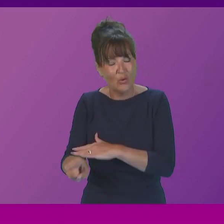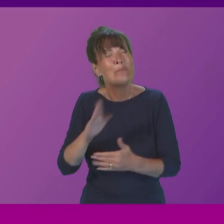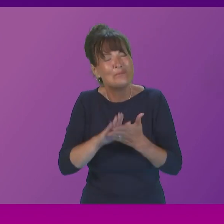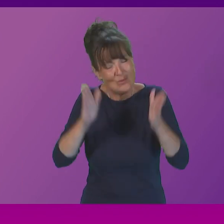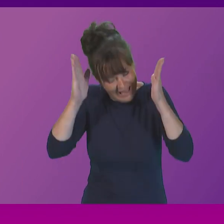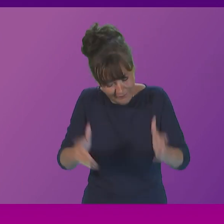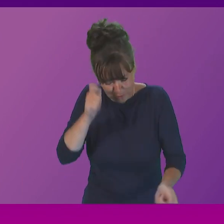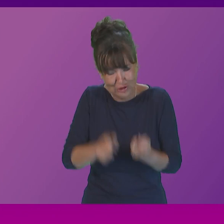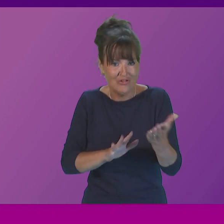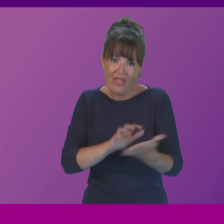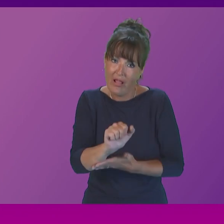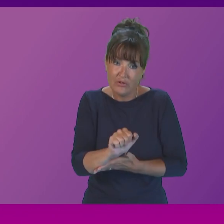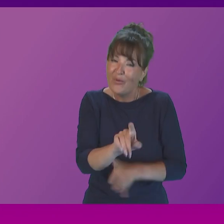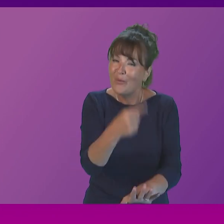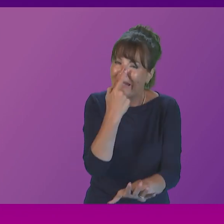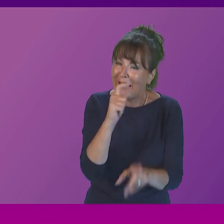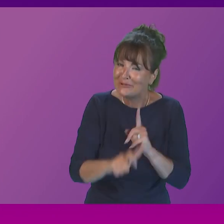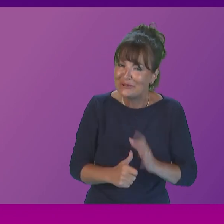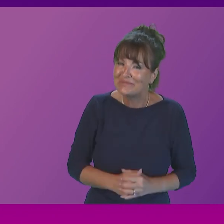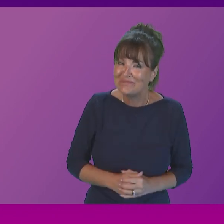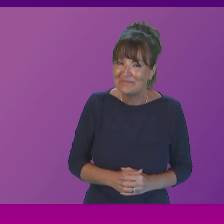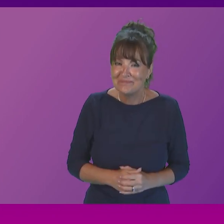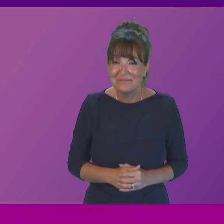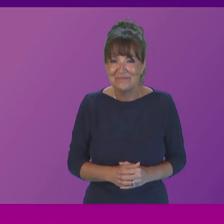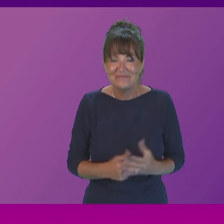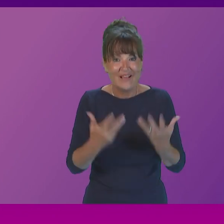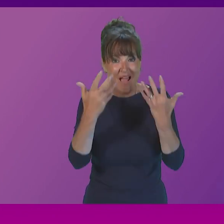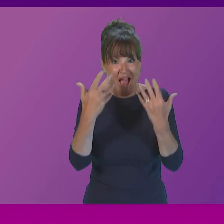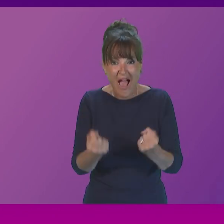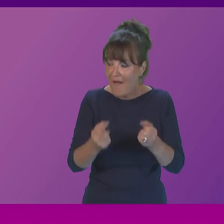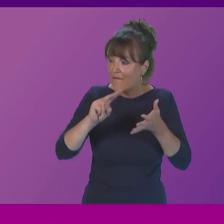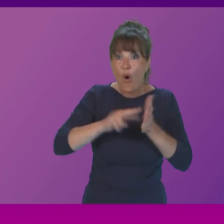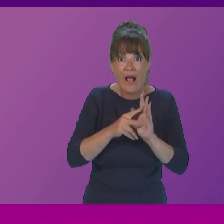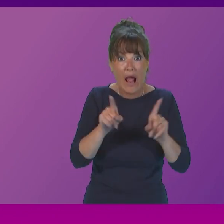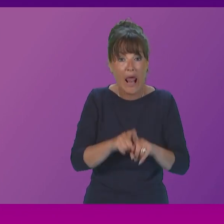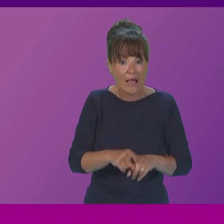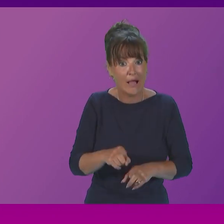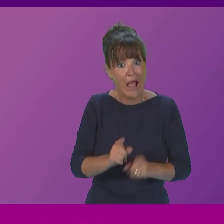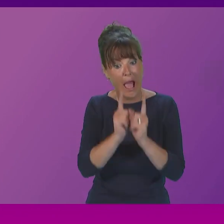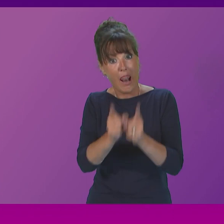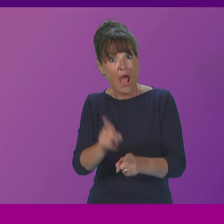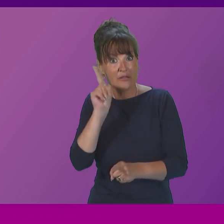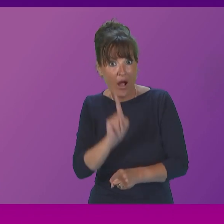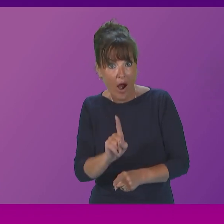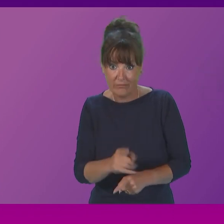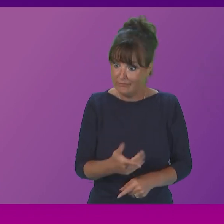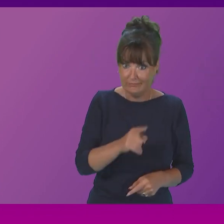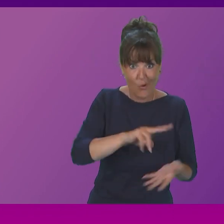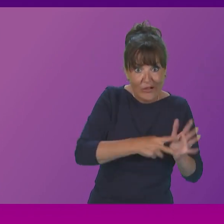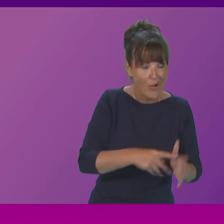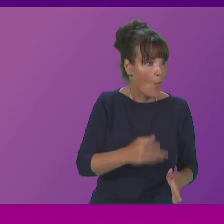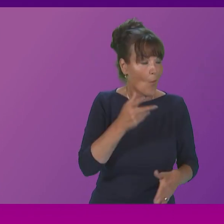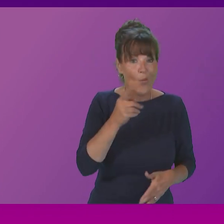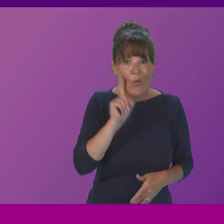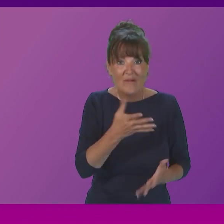change. We can do that. There are organisations like GatHER that are working on that. There's Women 50/50 working on that. There's the